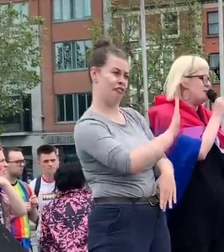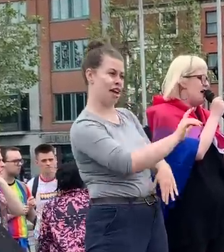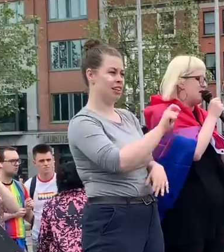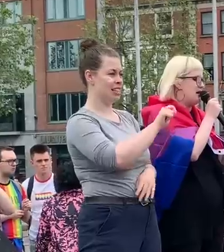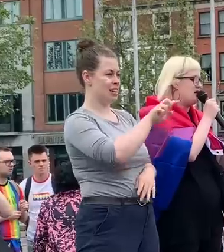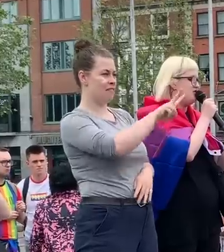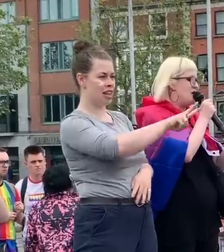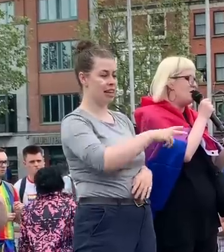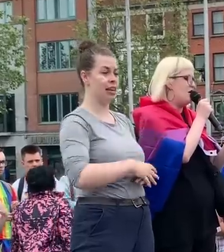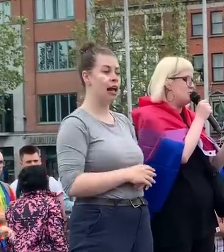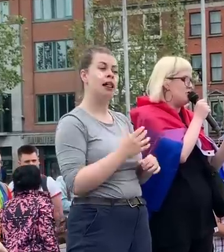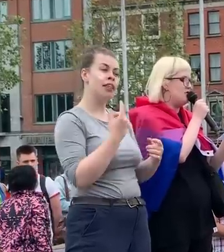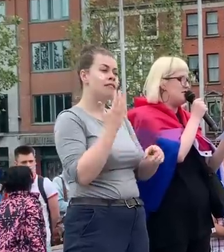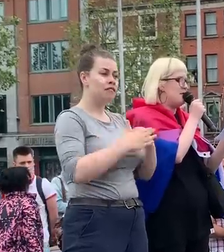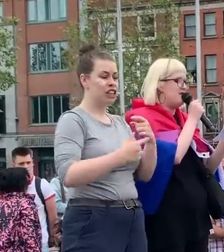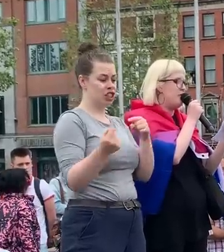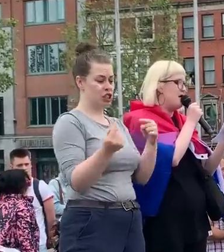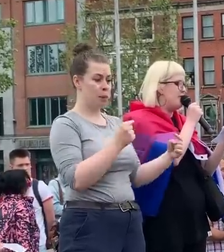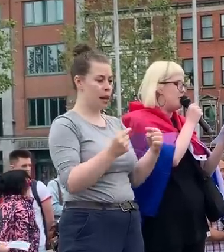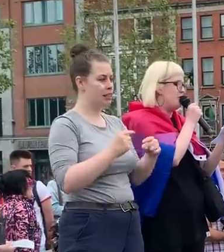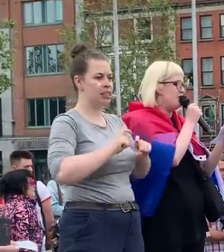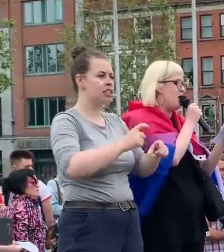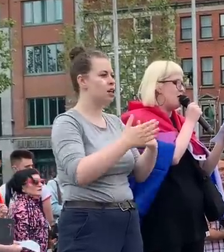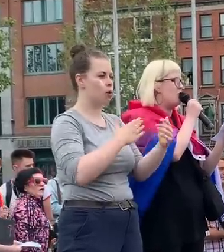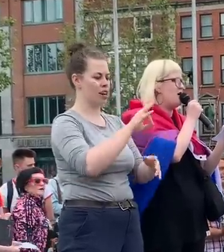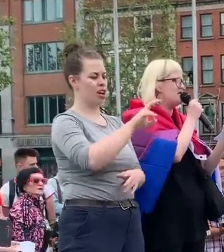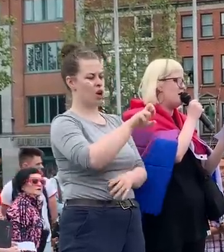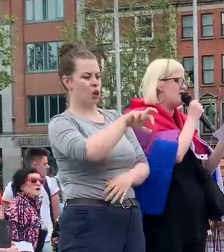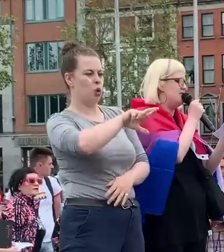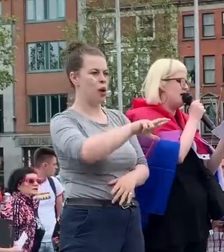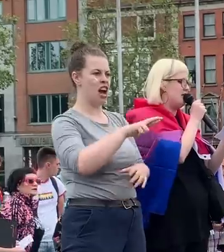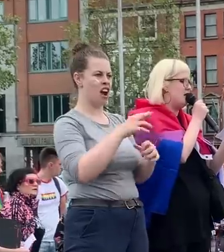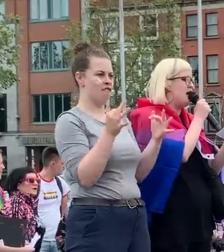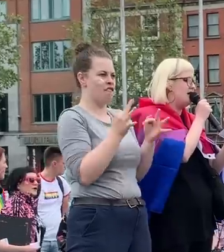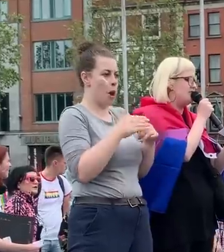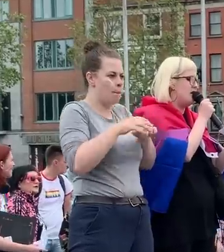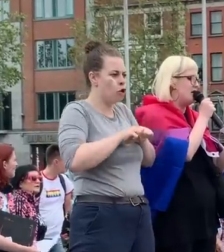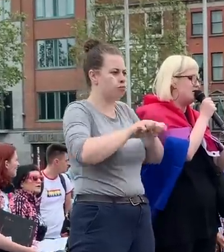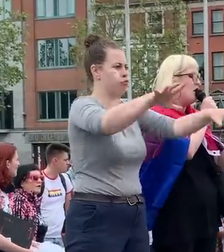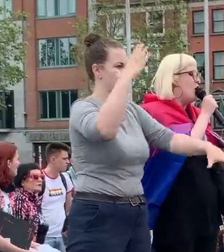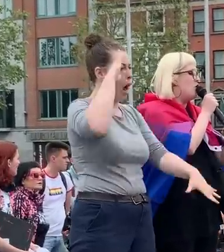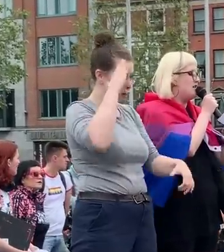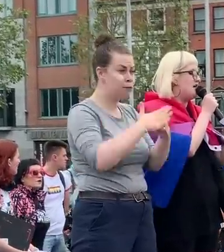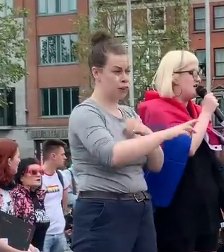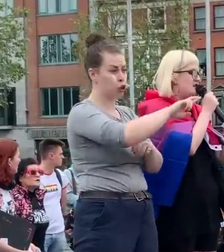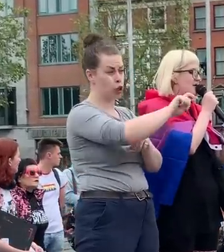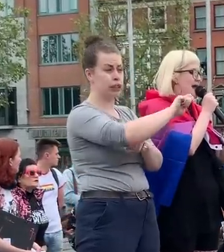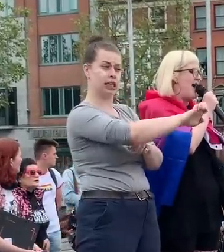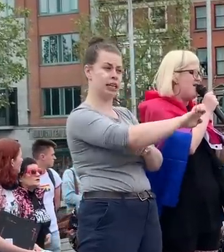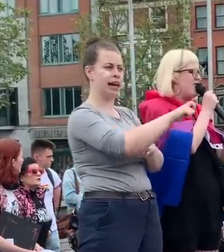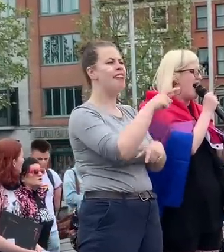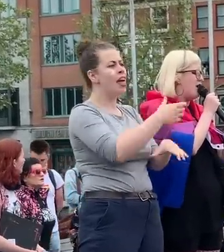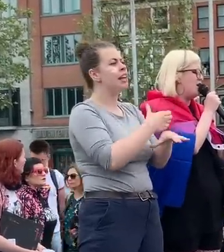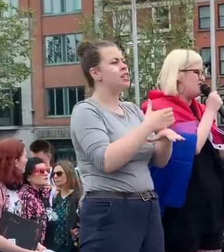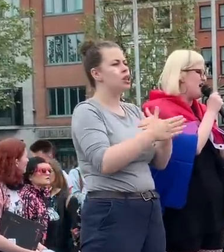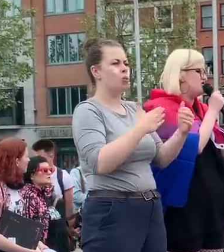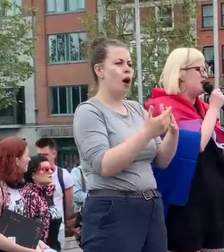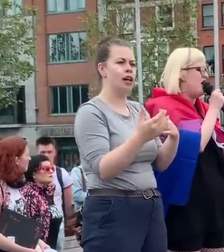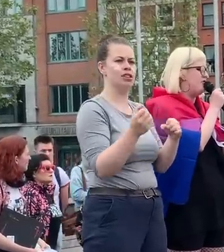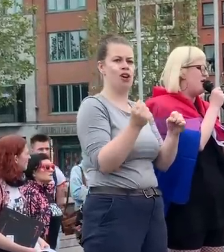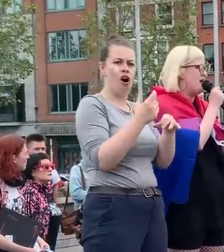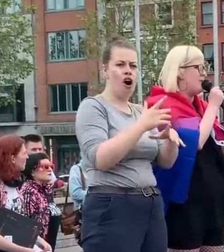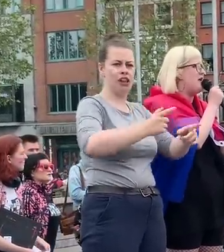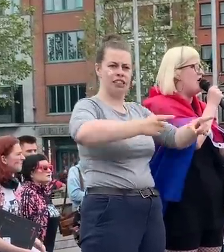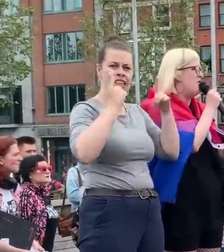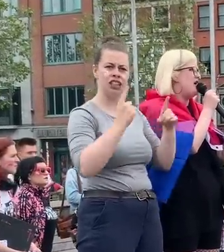of every debate, and has surely contributed to the spread of queerphobic rhetoric across the island of Ireland, who continue to allow every hack with a dangerous